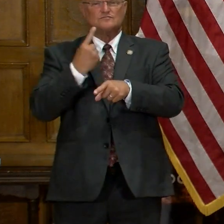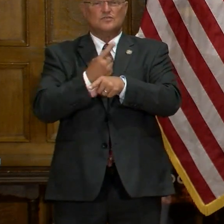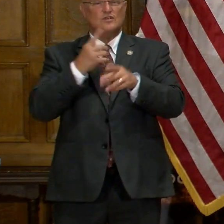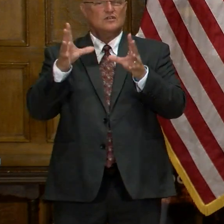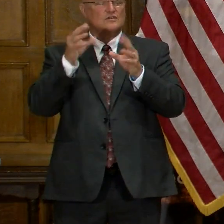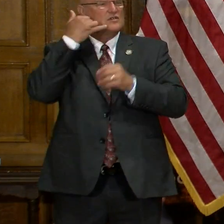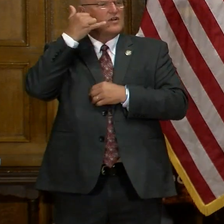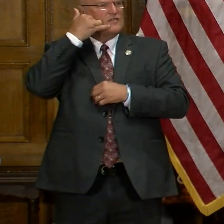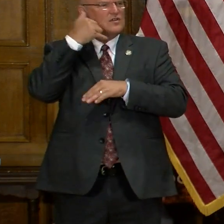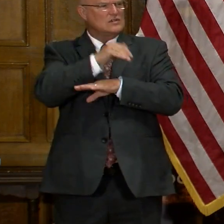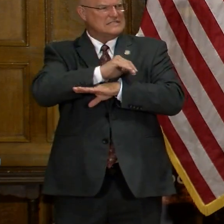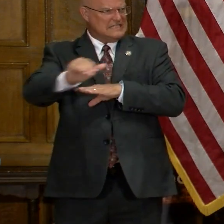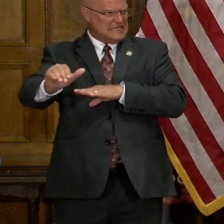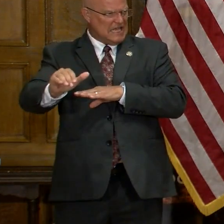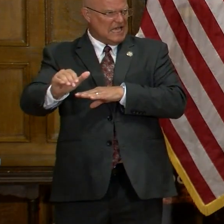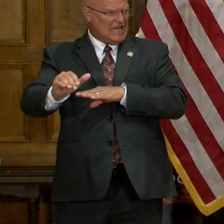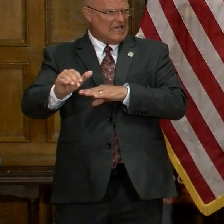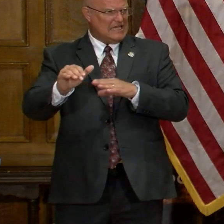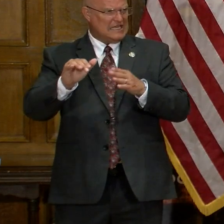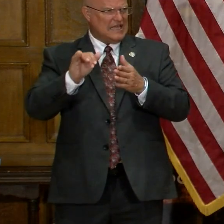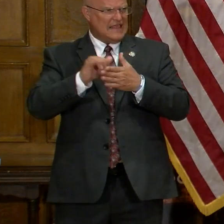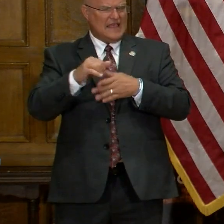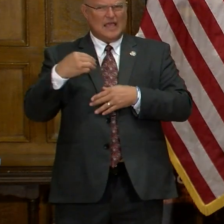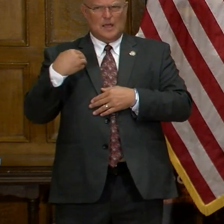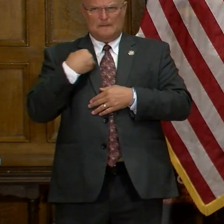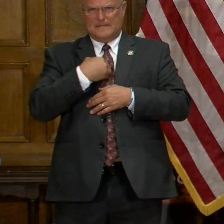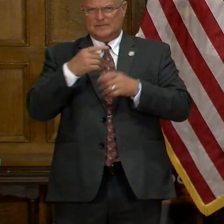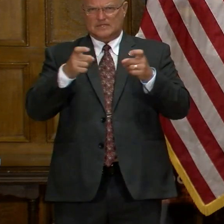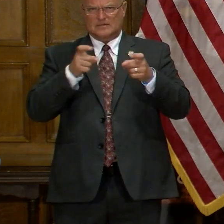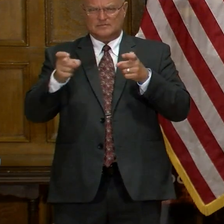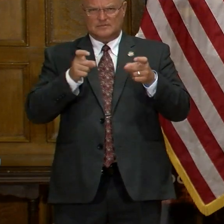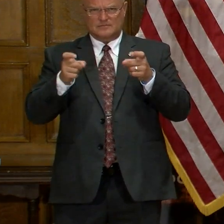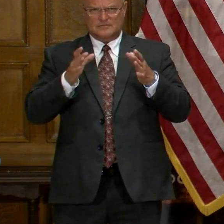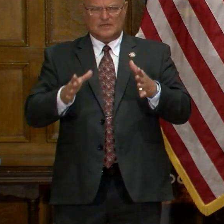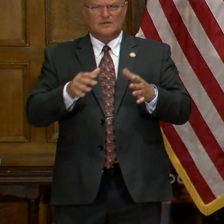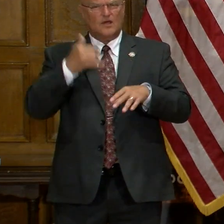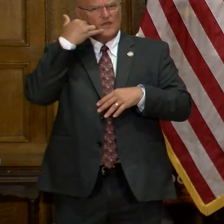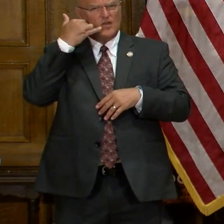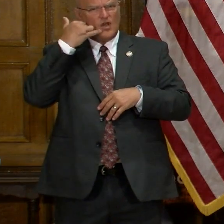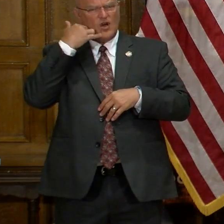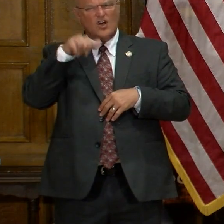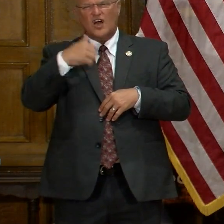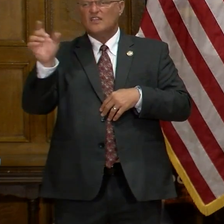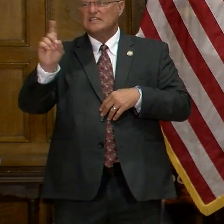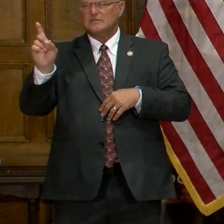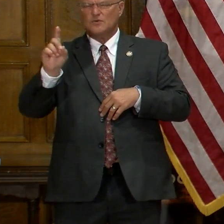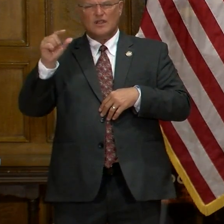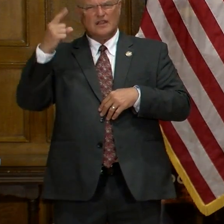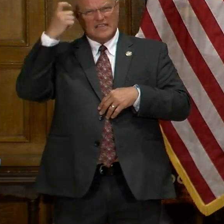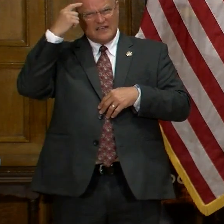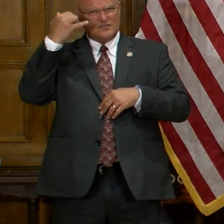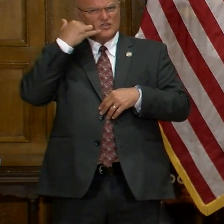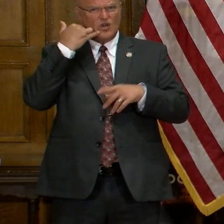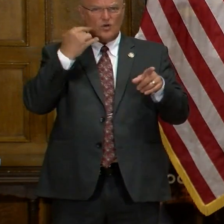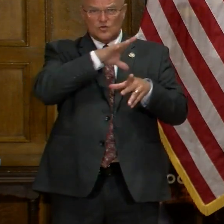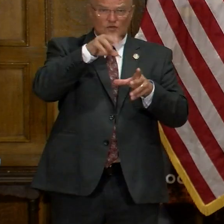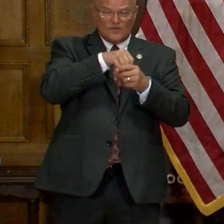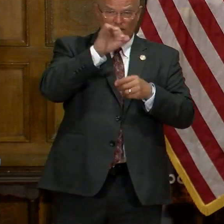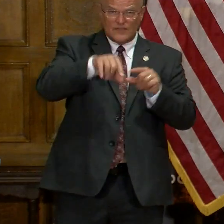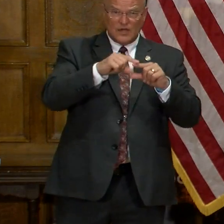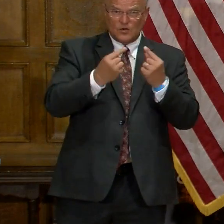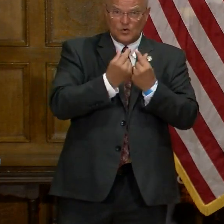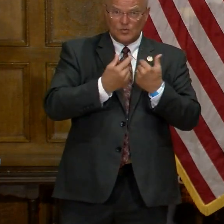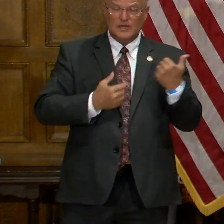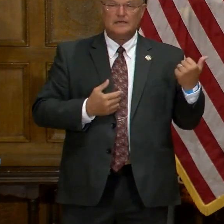conference calls at night without members of the administration on the call or other Democratic governors on the call. Are you a part of that